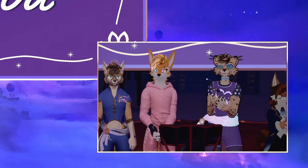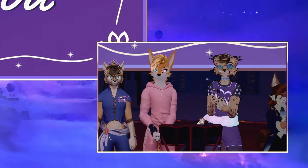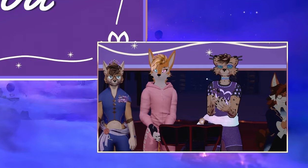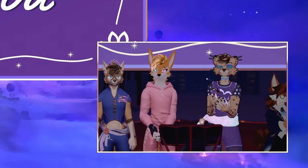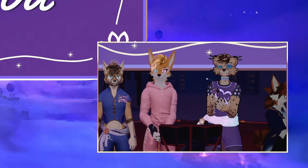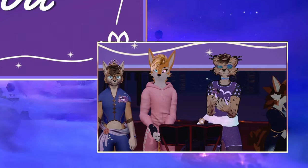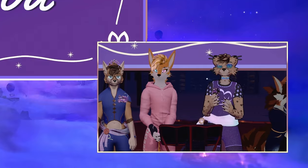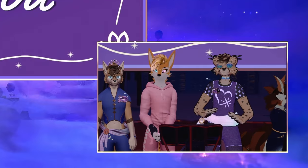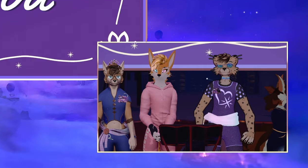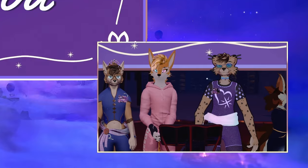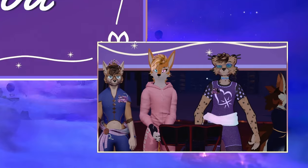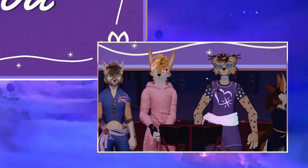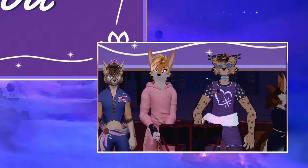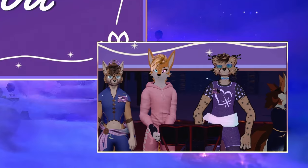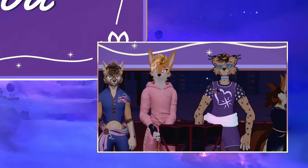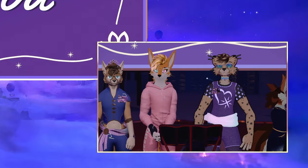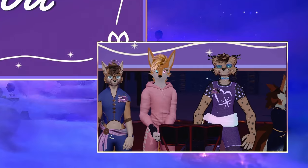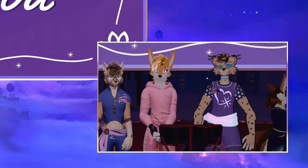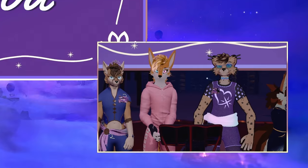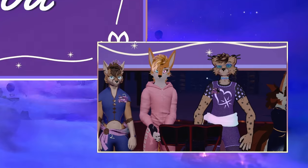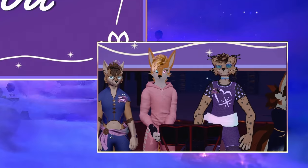Okay. Sign for good.